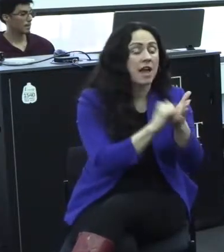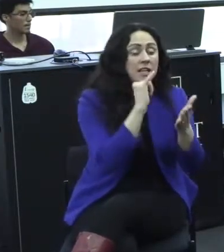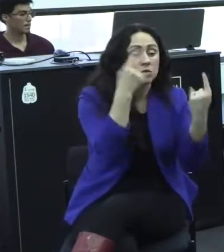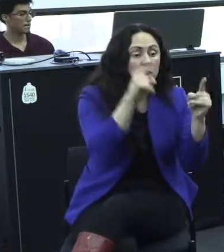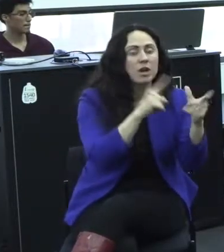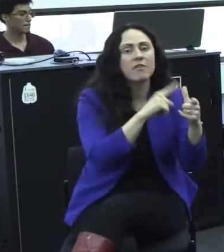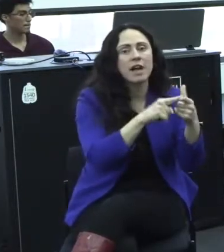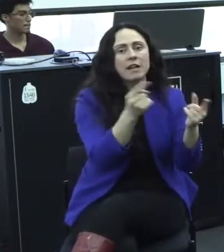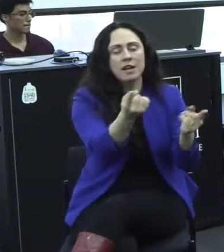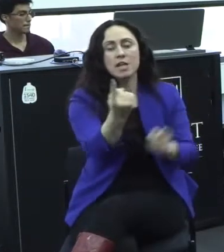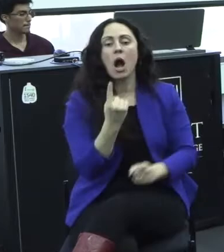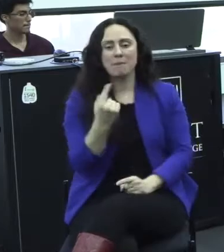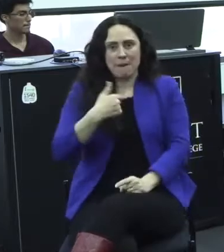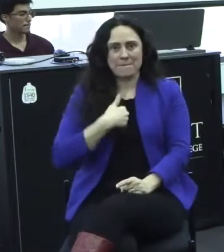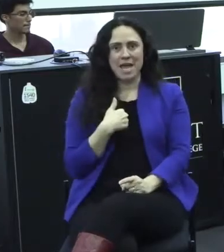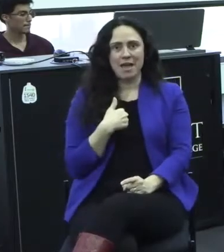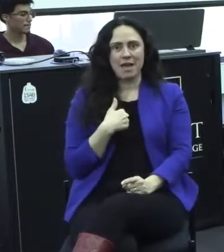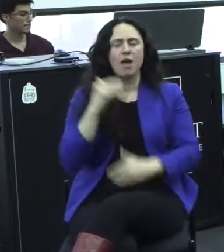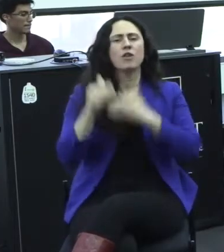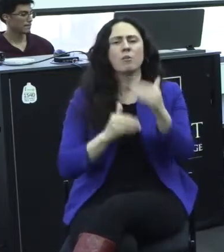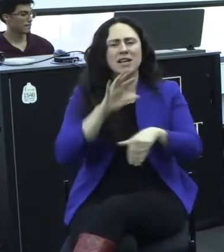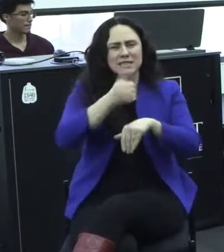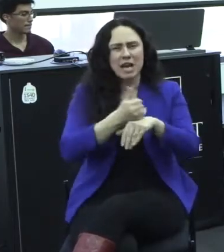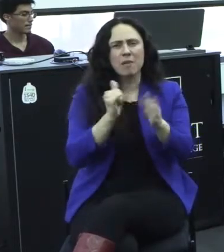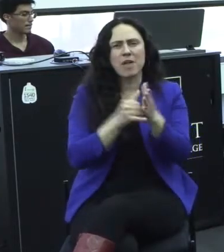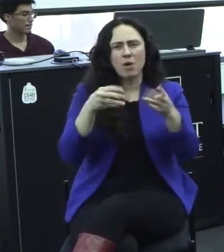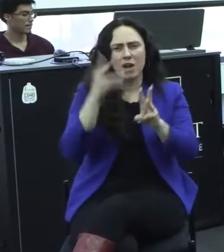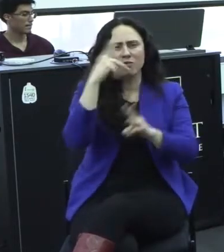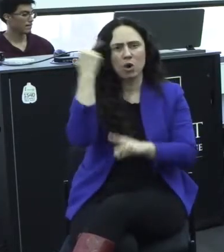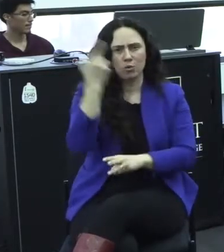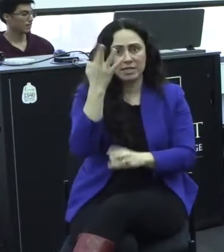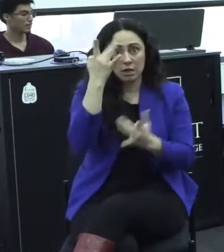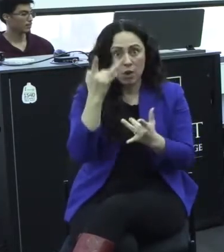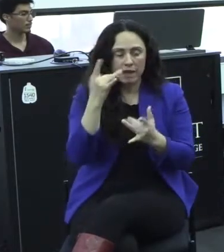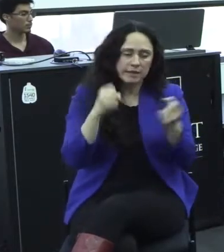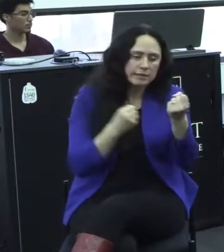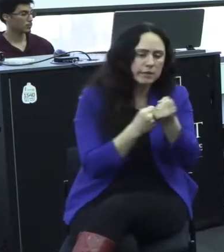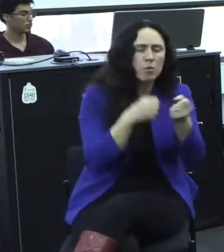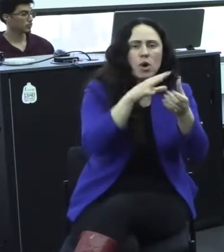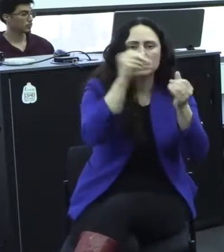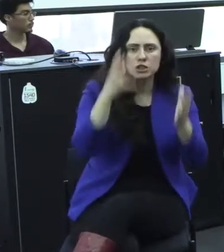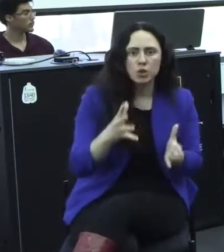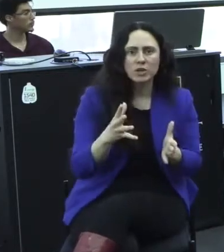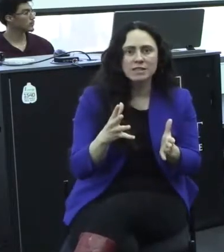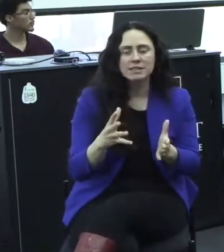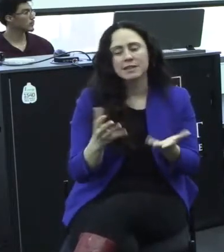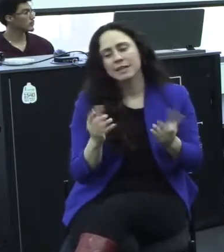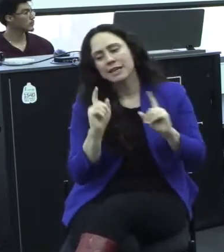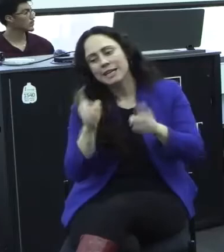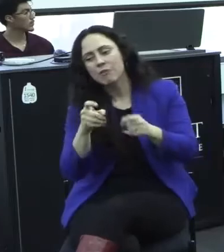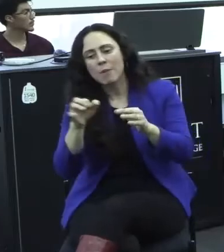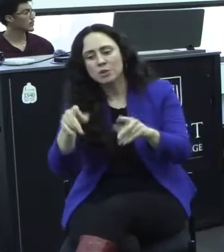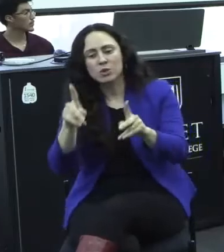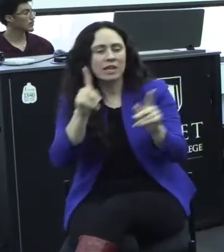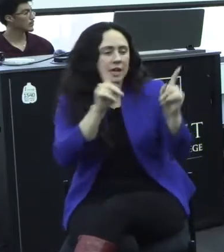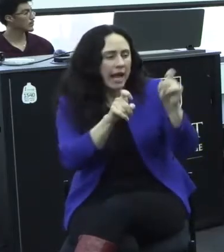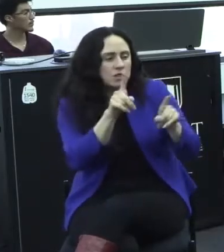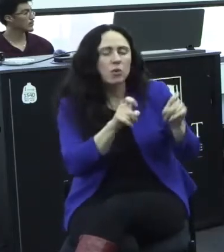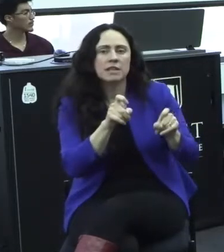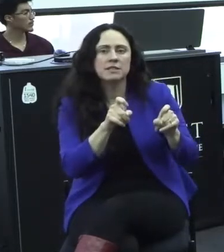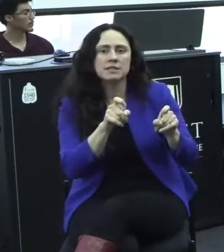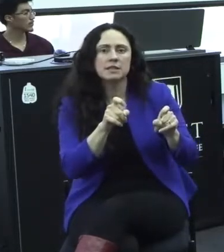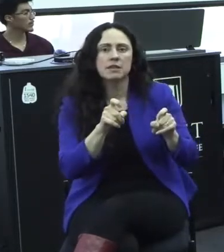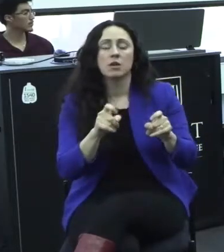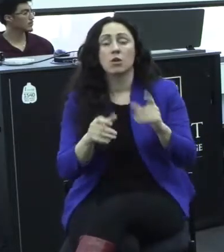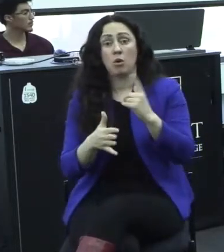process is set that way for a reason, so that we can provide support for our students and provide them opportunity to ask questions. A lot of what